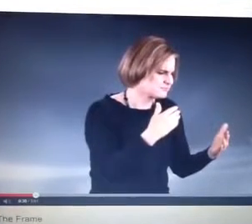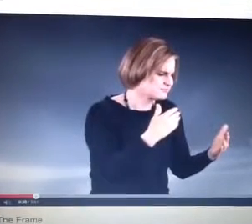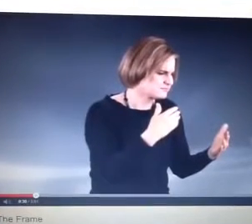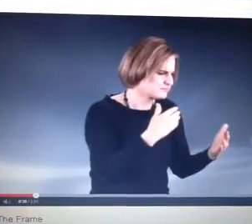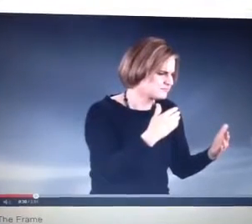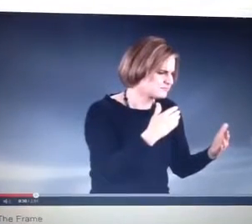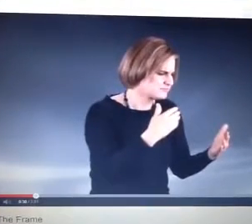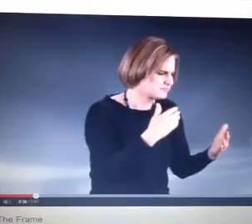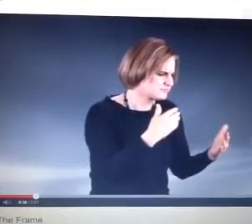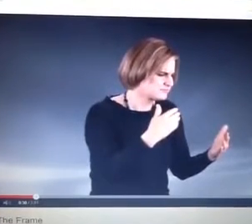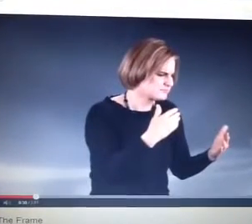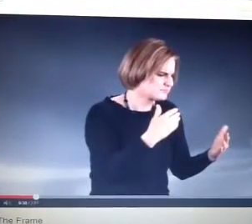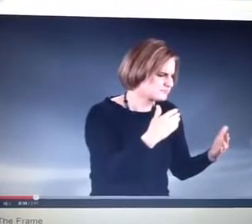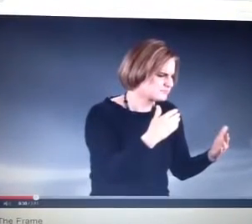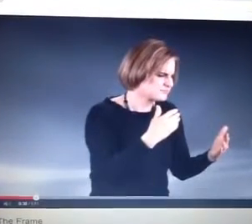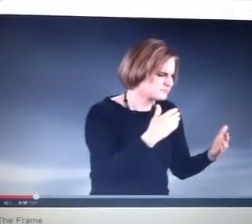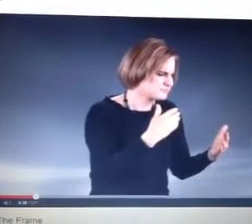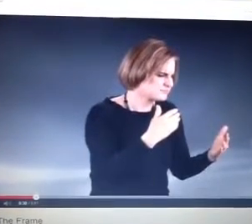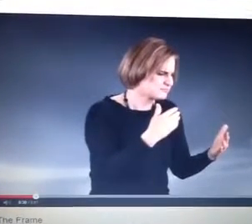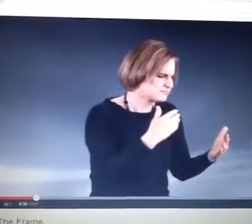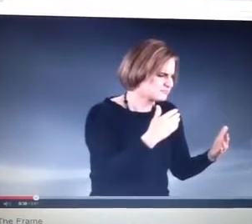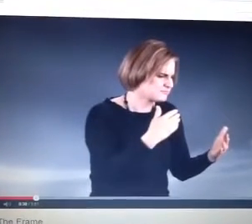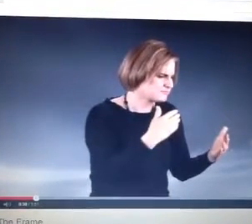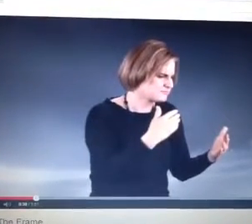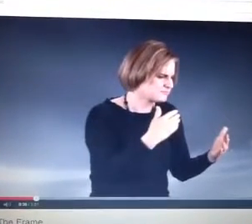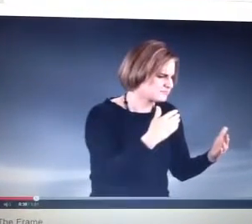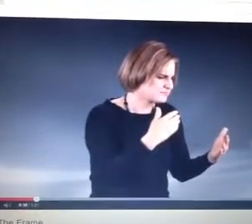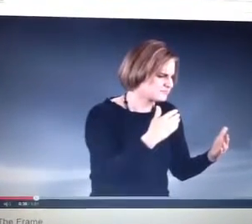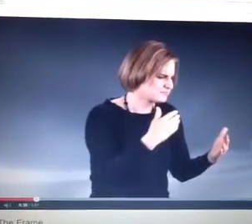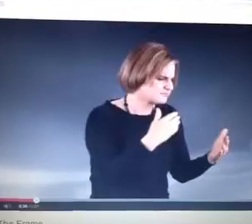baggages down, and I was gonna only be here for about a week, and then I was gonna go back.